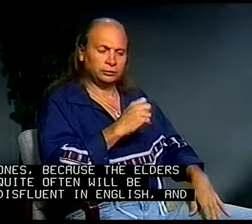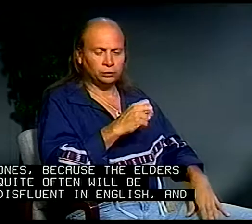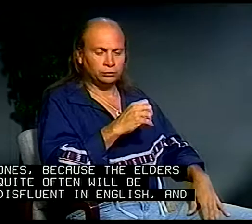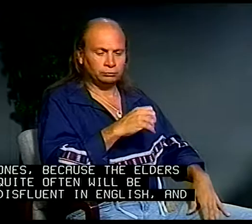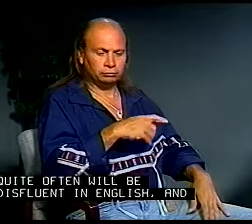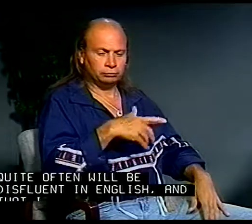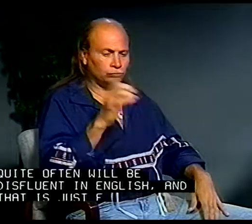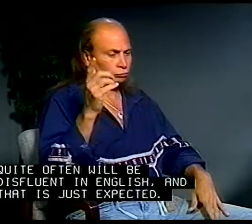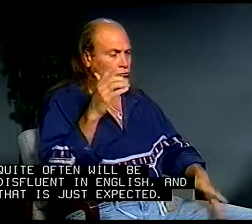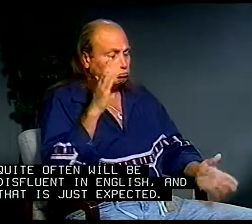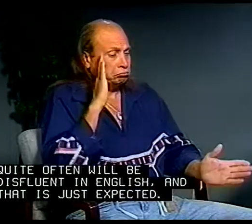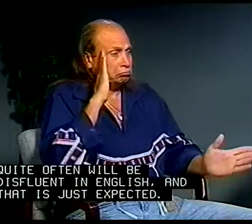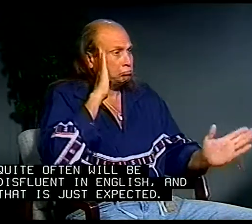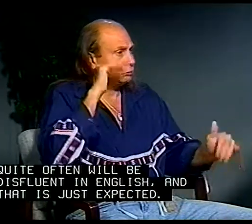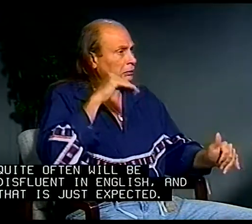quite often will be disfluent in English.